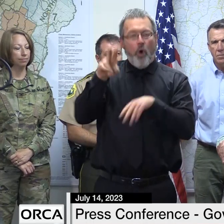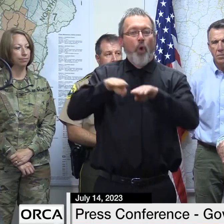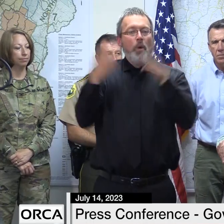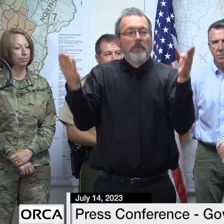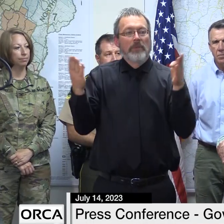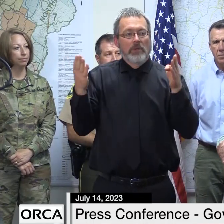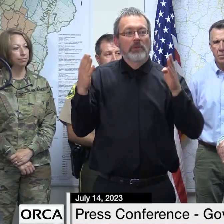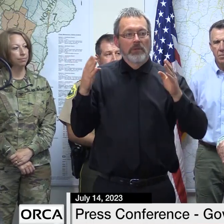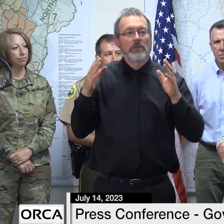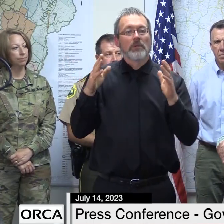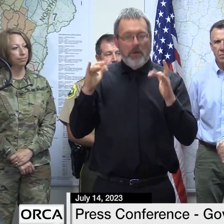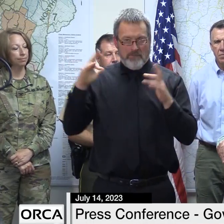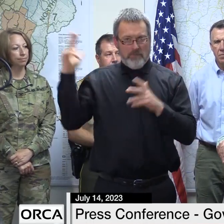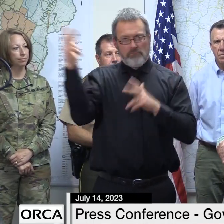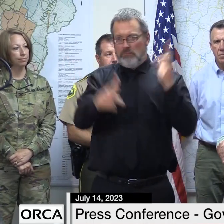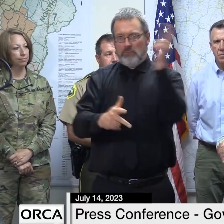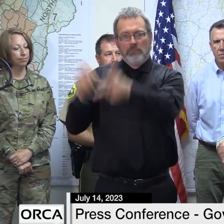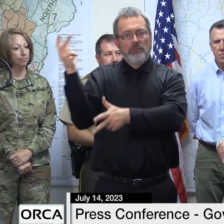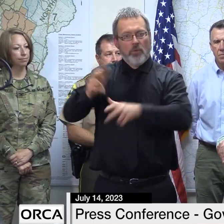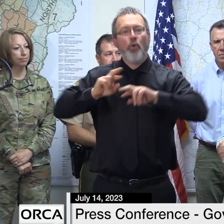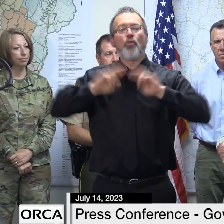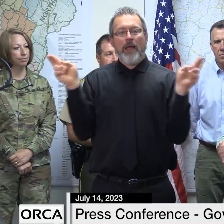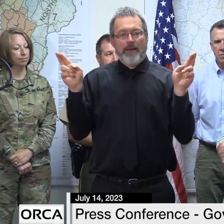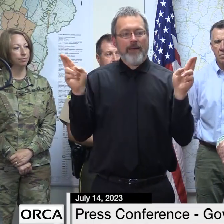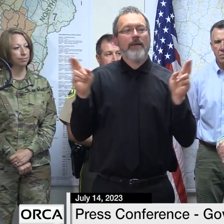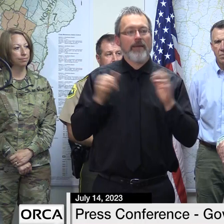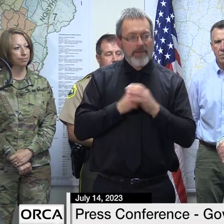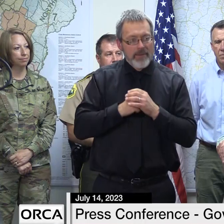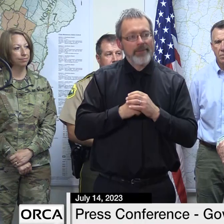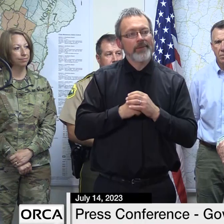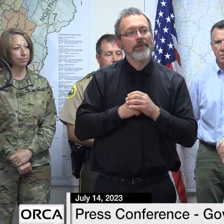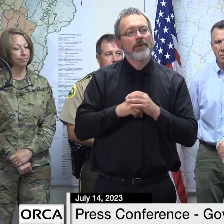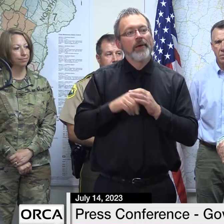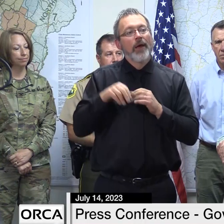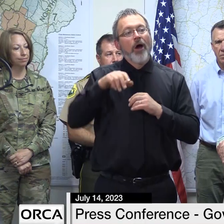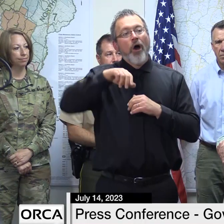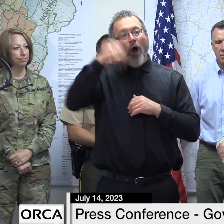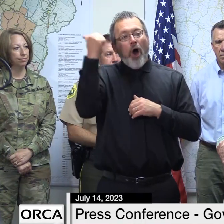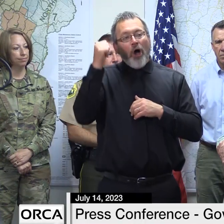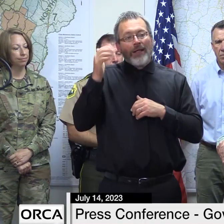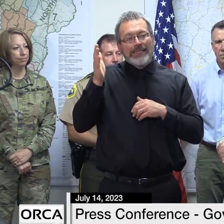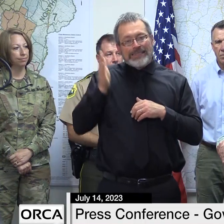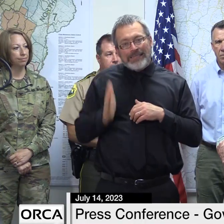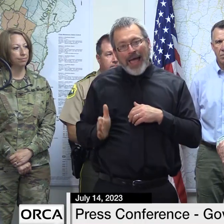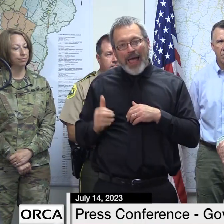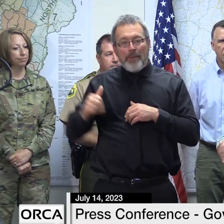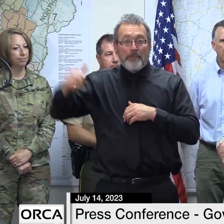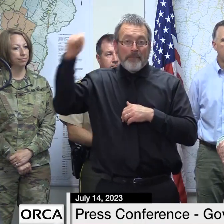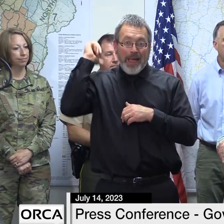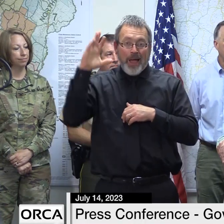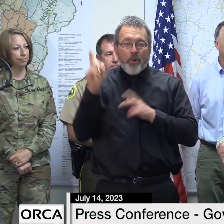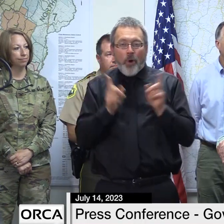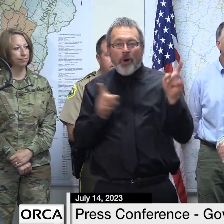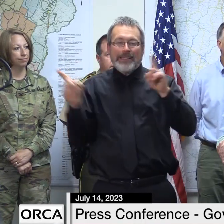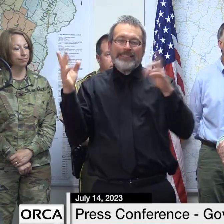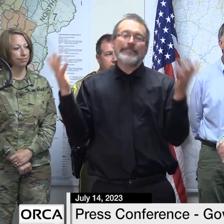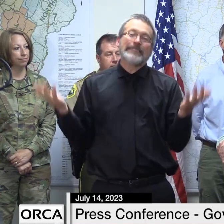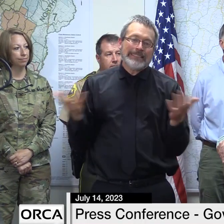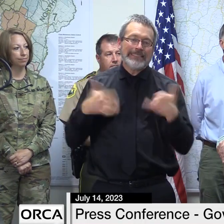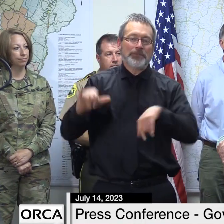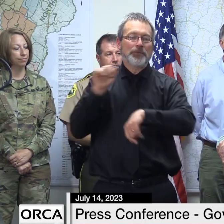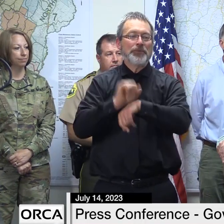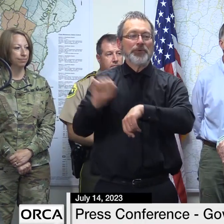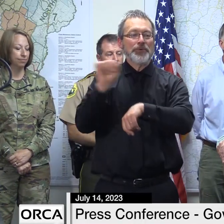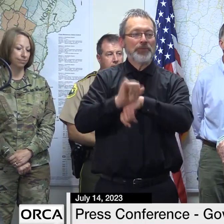there. We still have some pockets in the hills, some of these back roads. We have some incredible stories